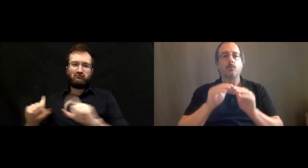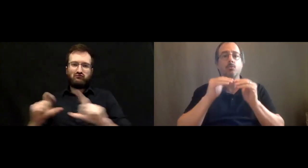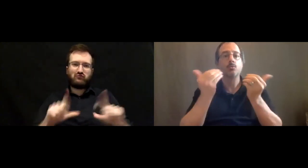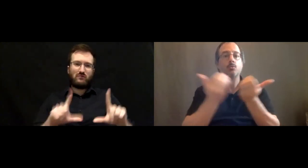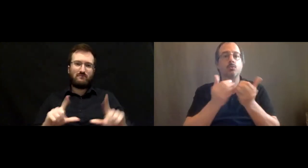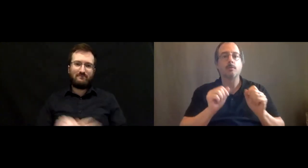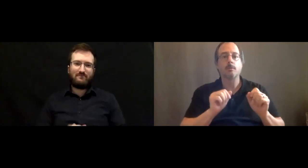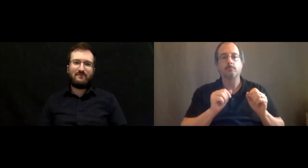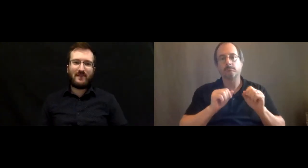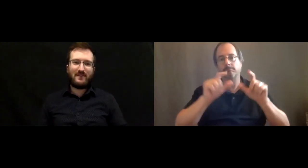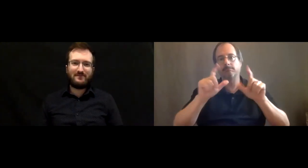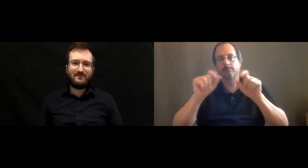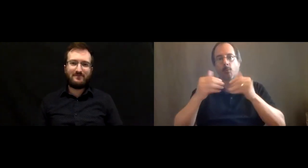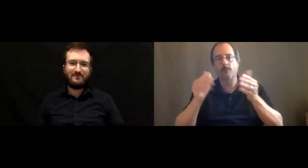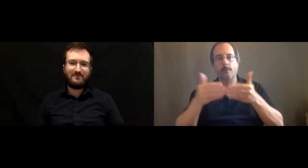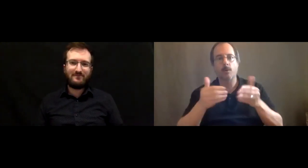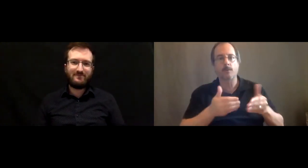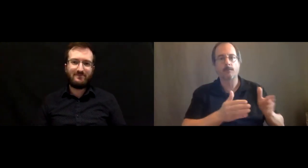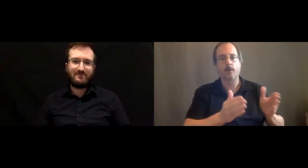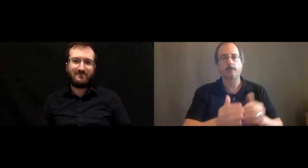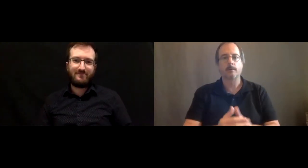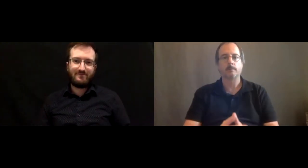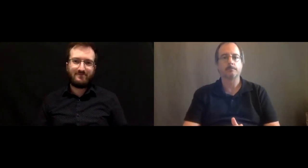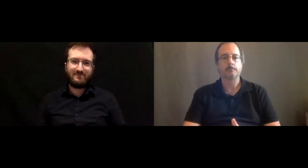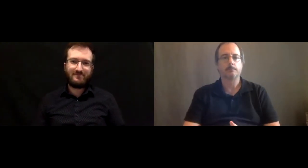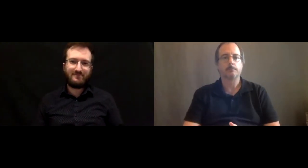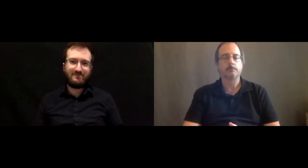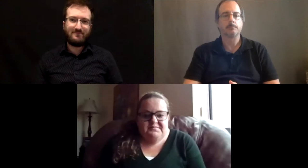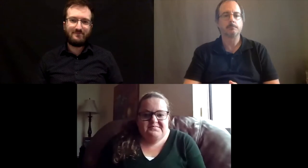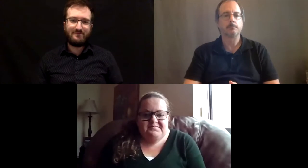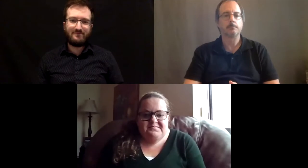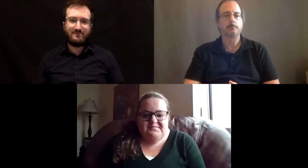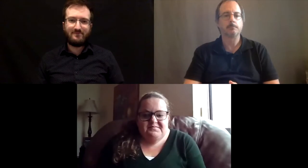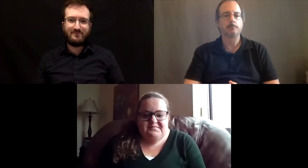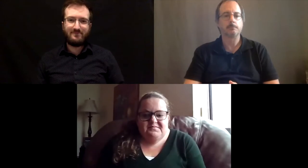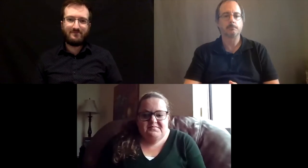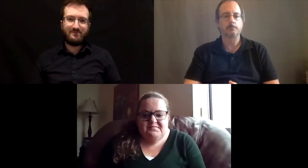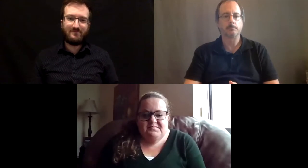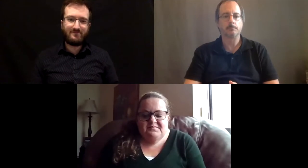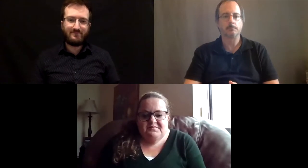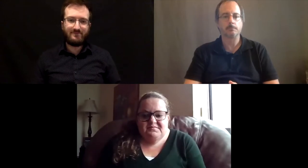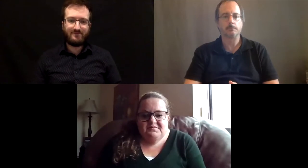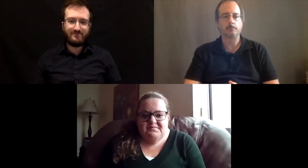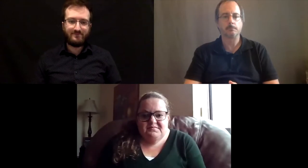So I'd like all of our panelists to turn their cameras on, if they could.